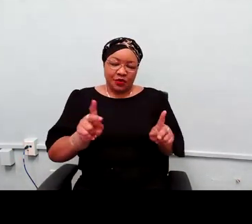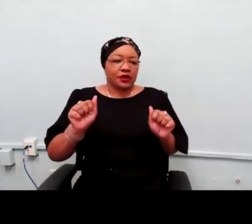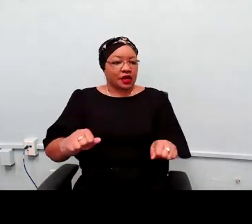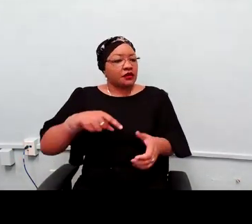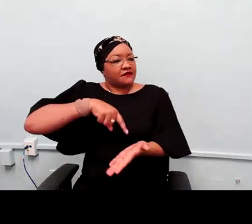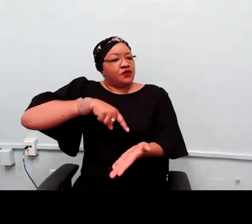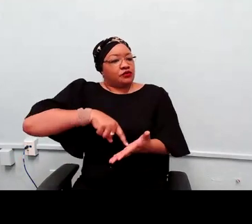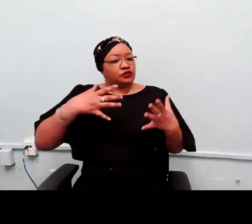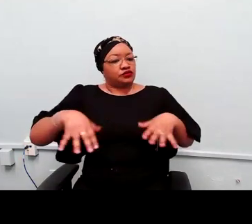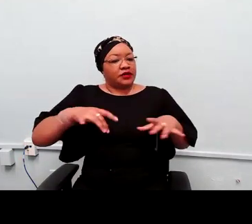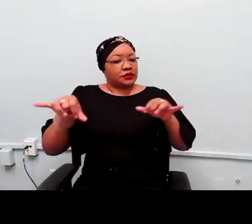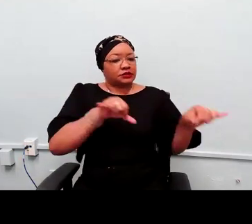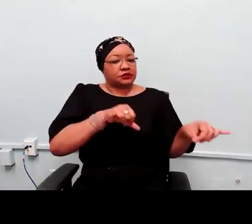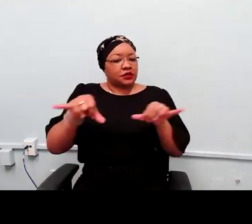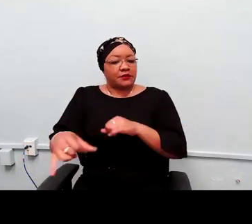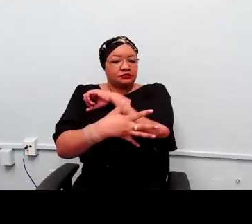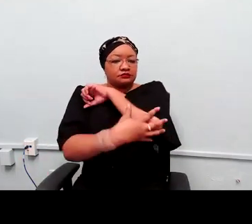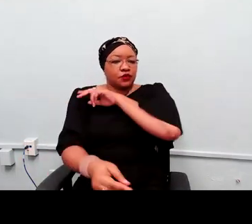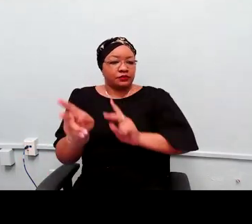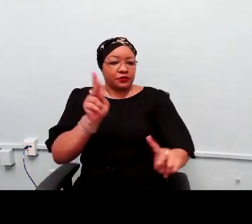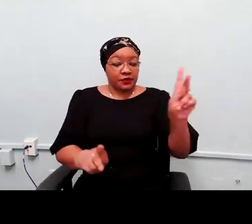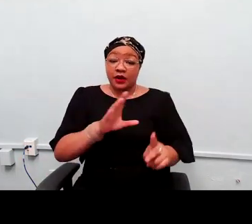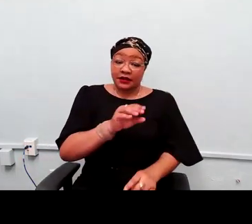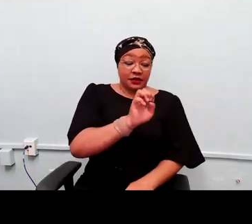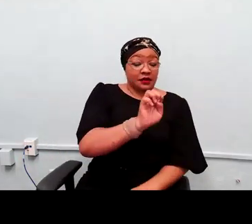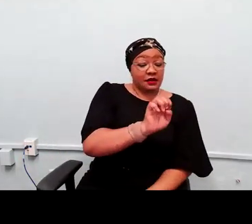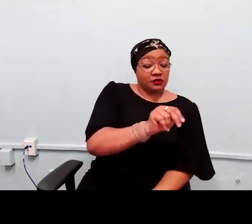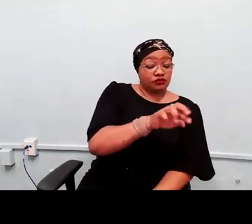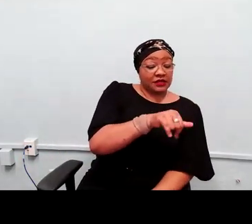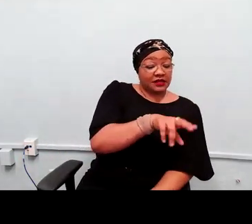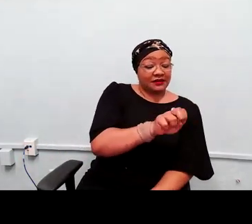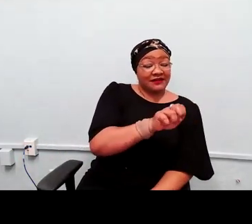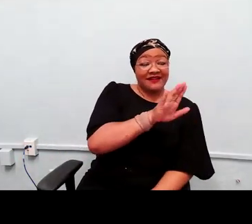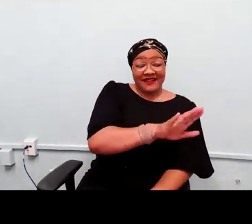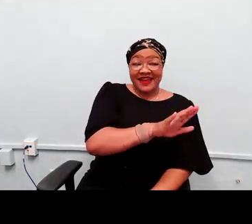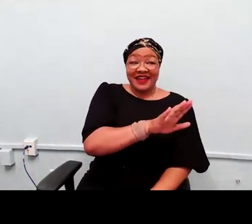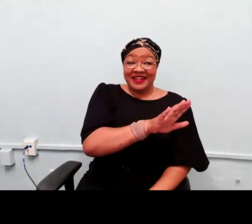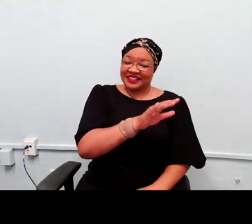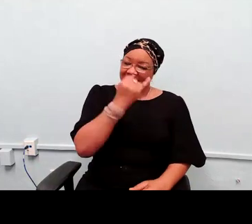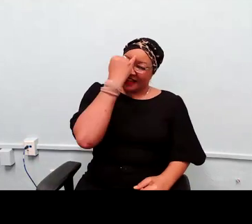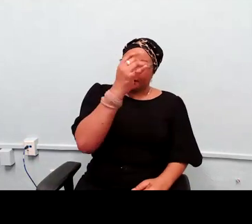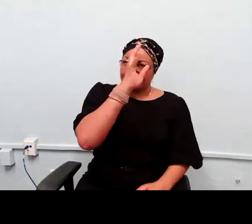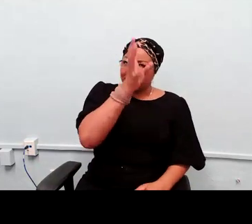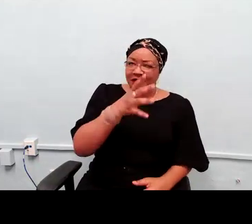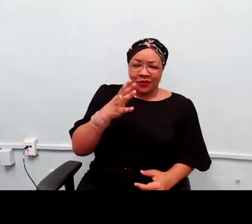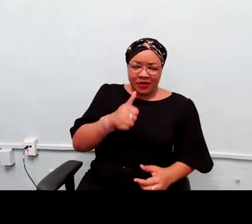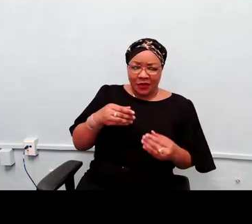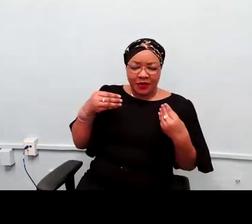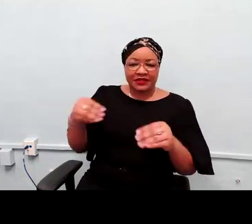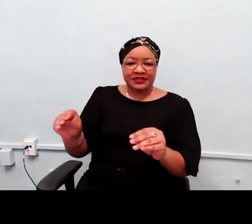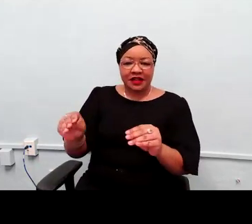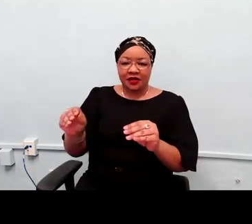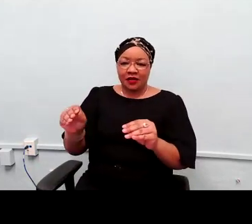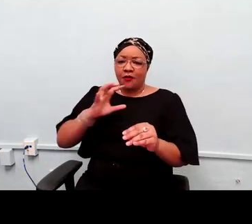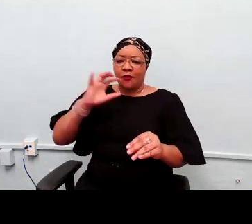In fact, it was Enrique's idea to start selling raggedy jeans to the hippies out in Griffith Park. Taylor